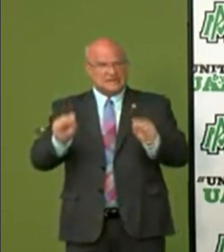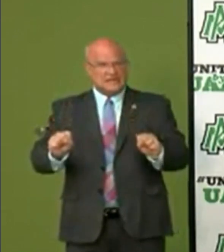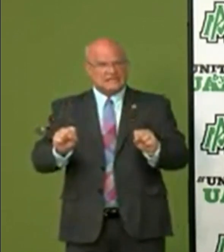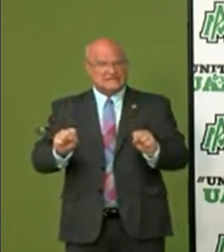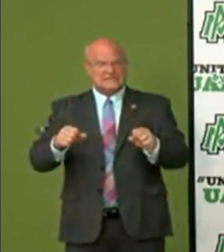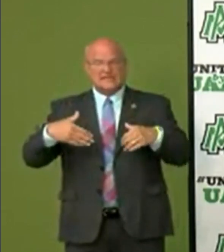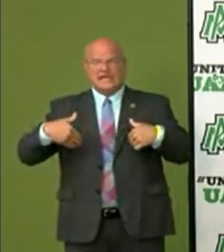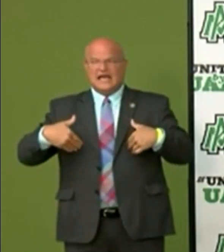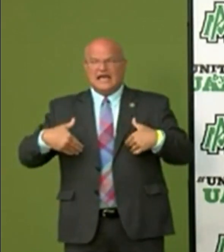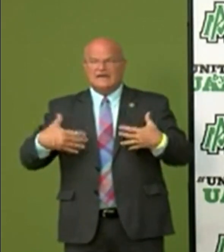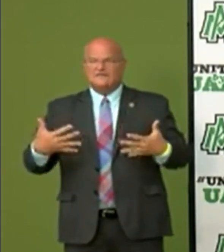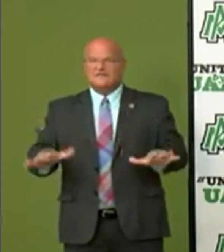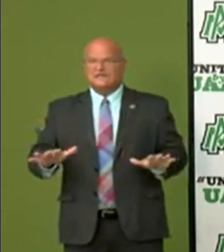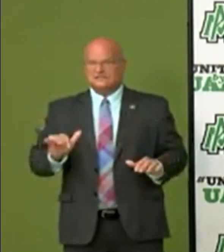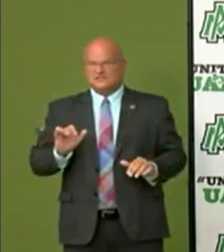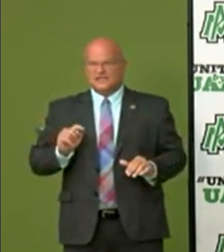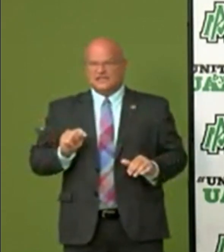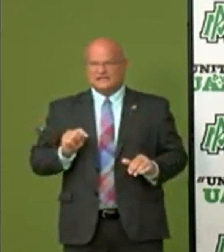just haven't got it done yet.